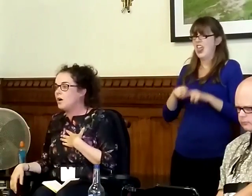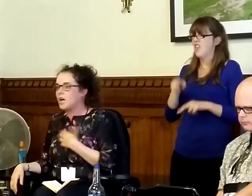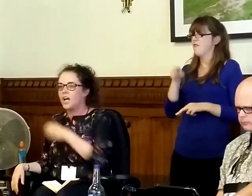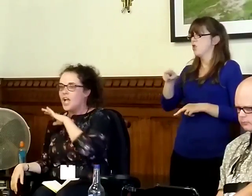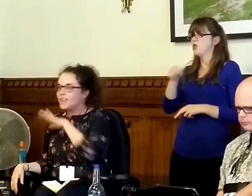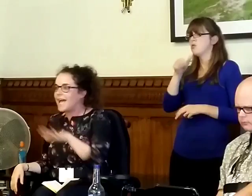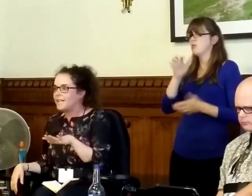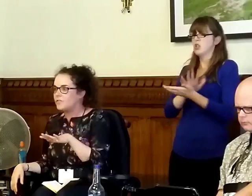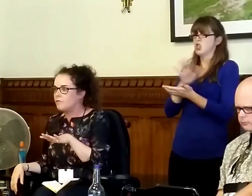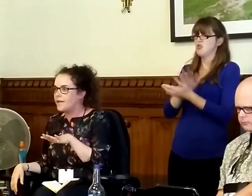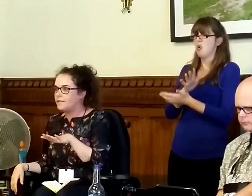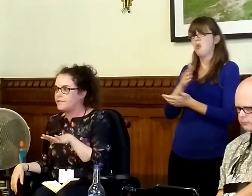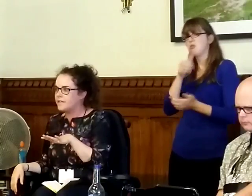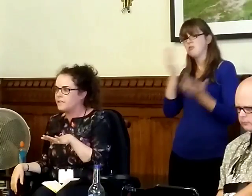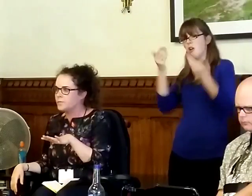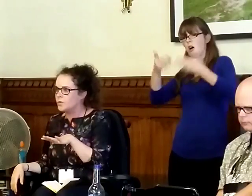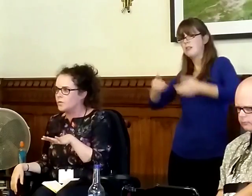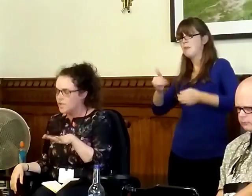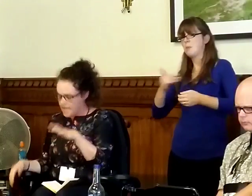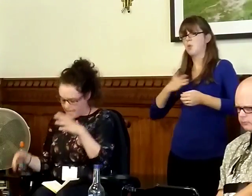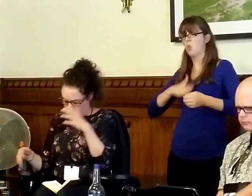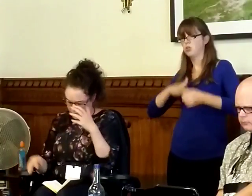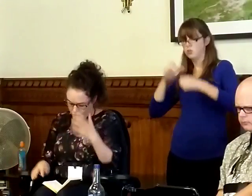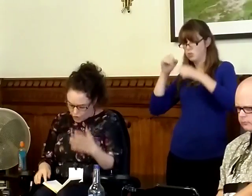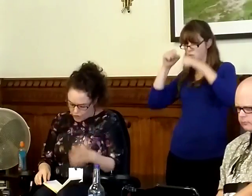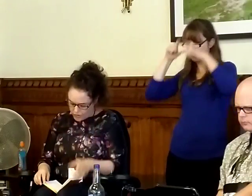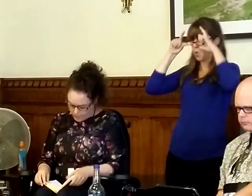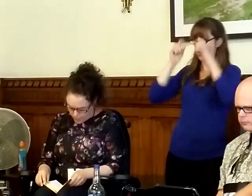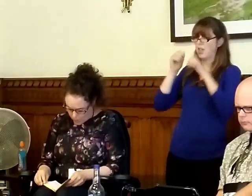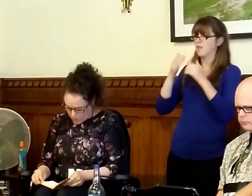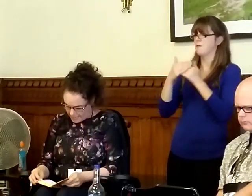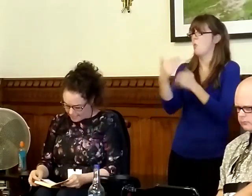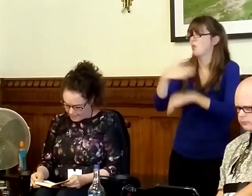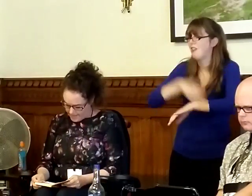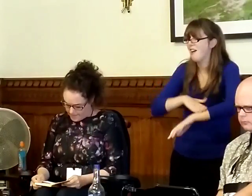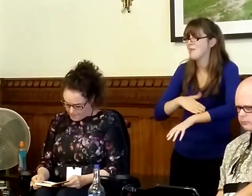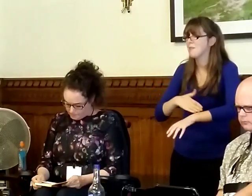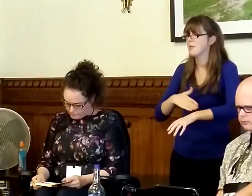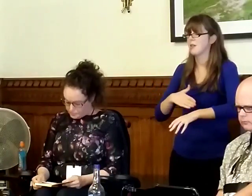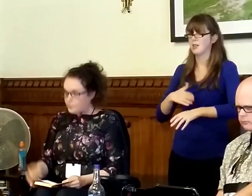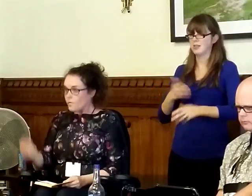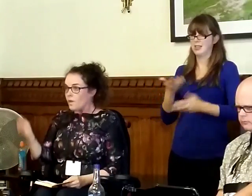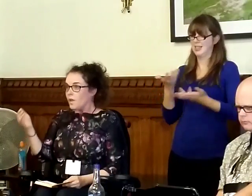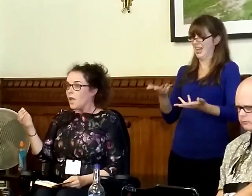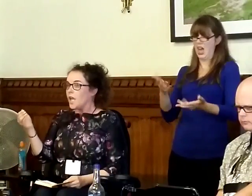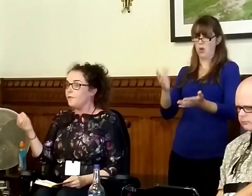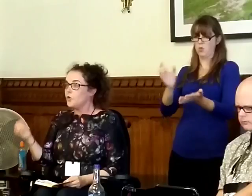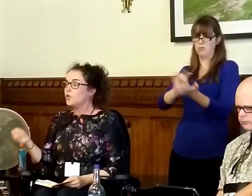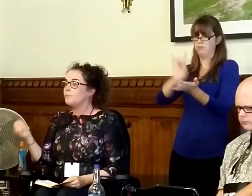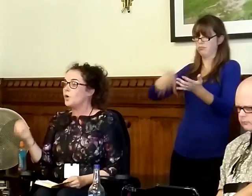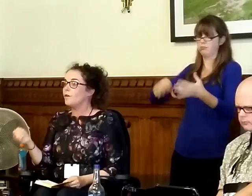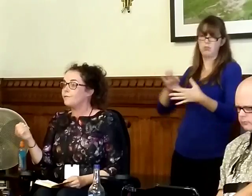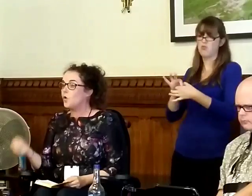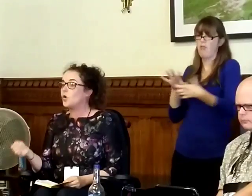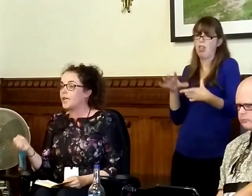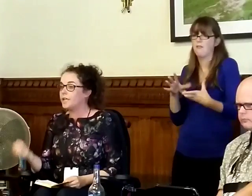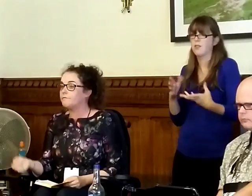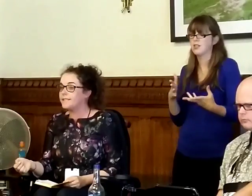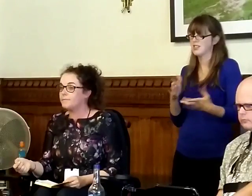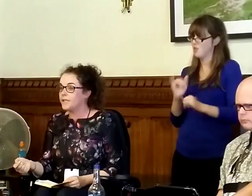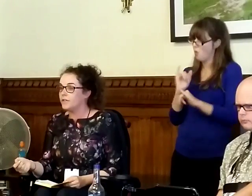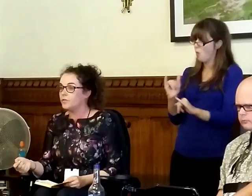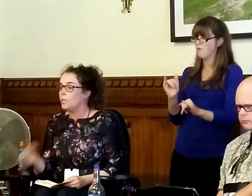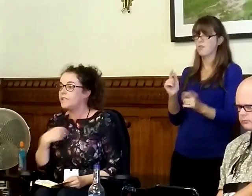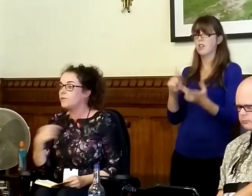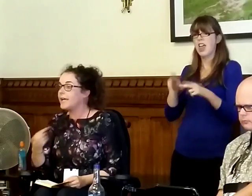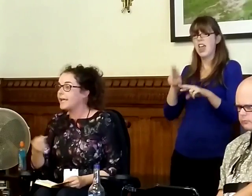stay up a bit longer. That's not relevant anymore. It's just appalling. If you can put a fork